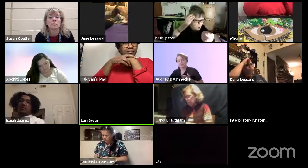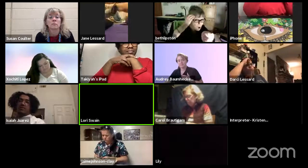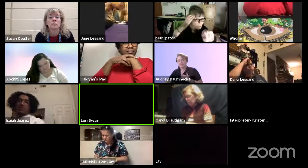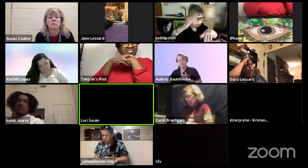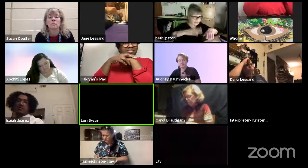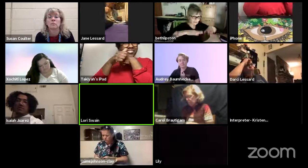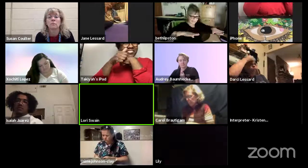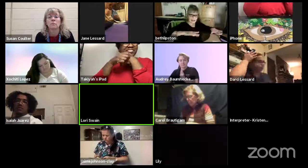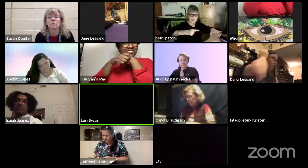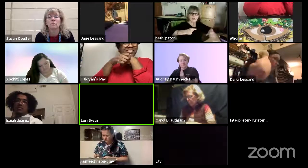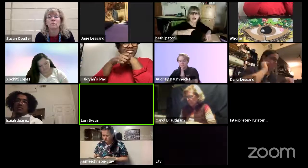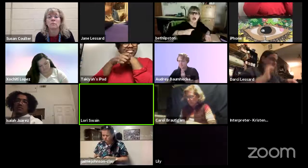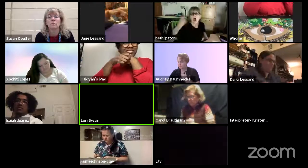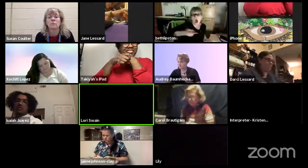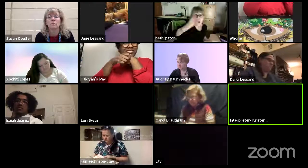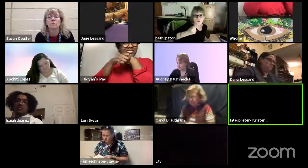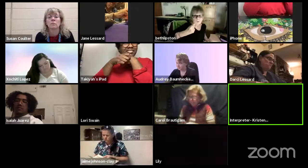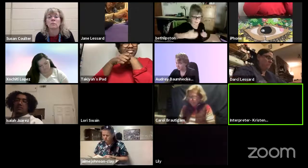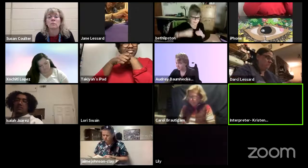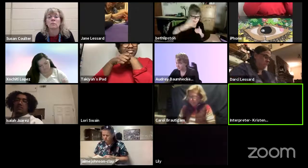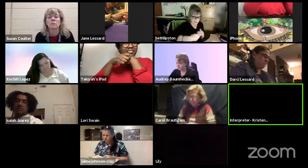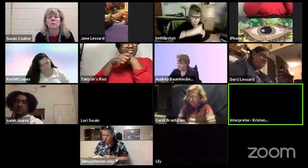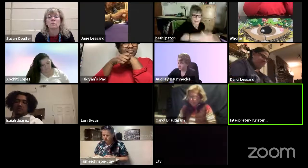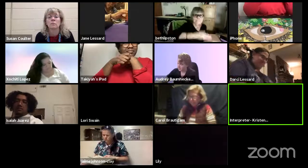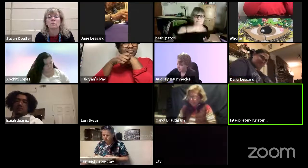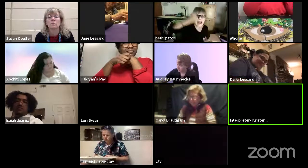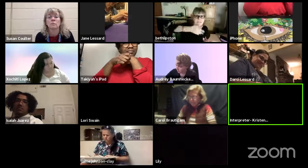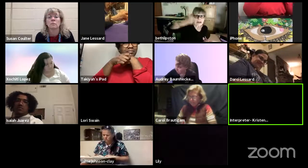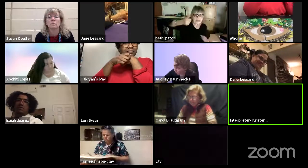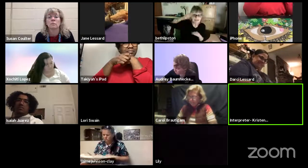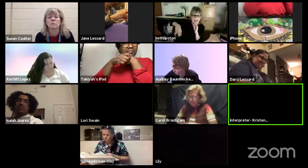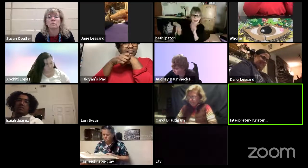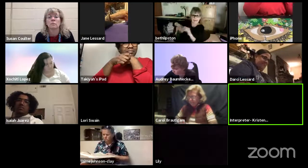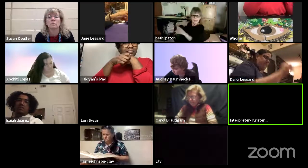up, and Mm-hmm. my grandchildren.